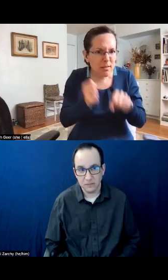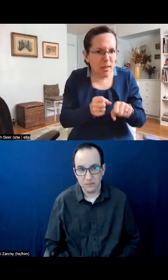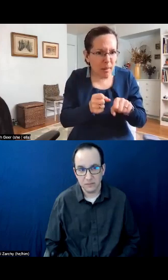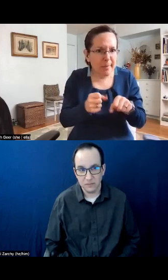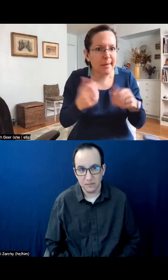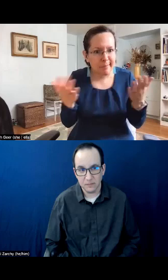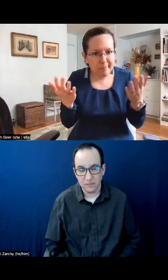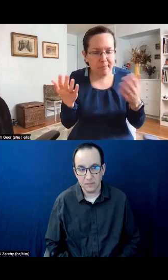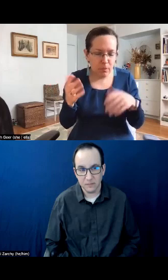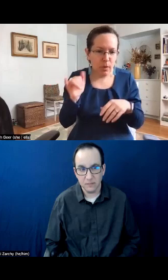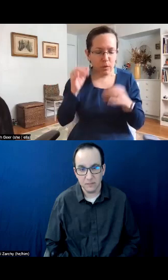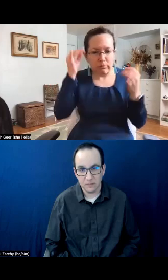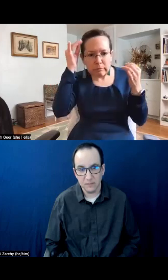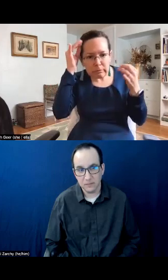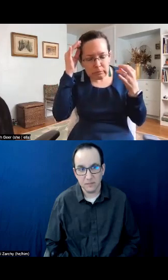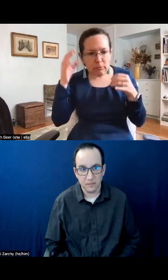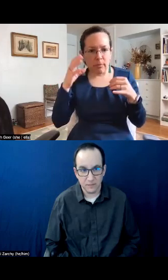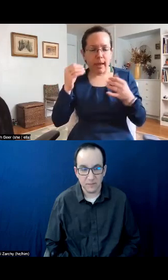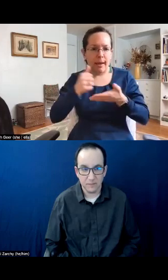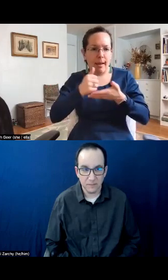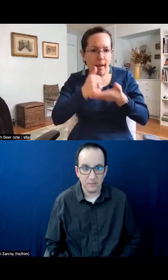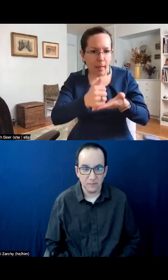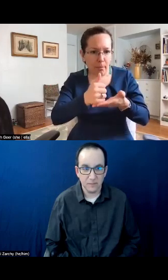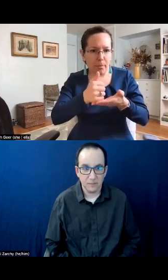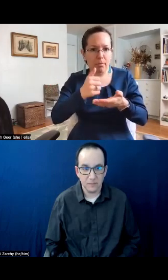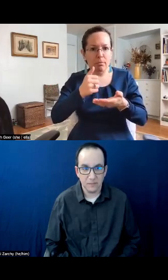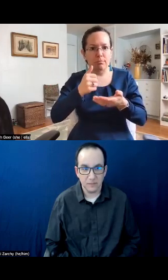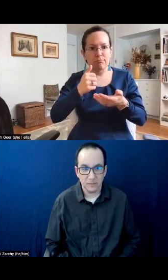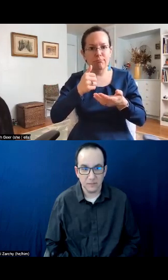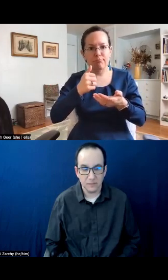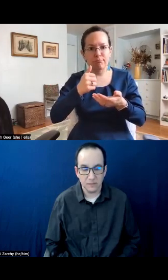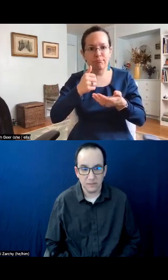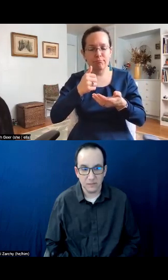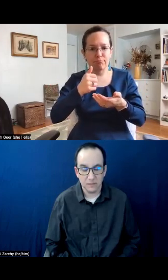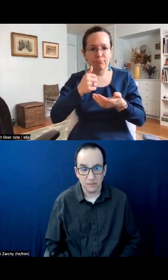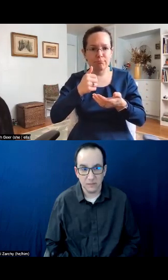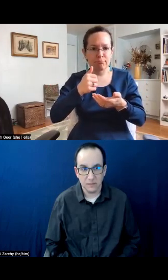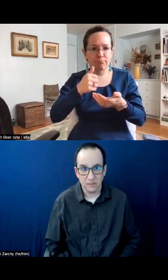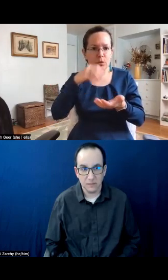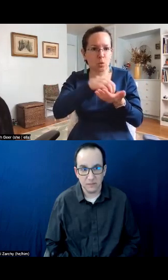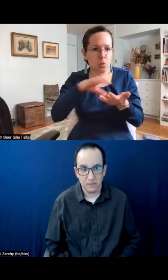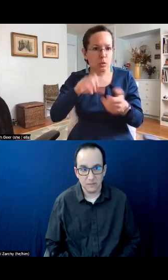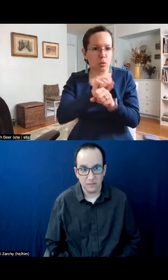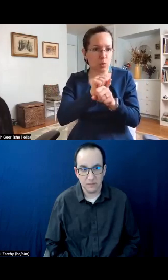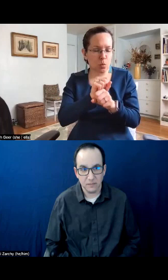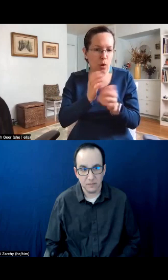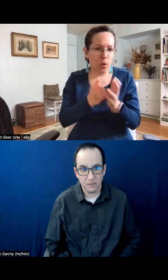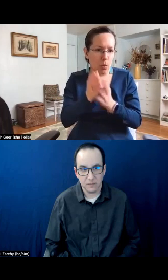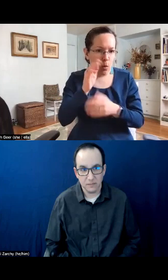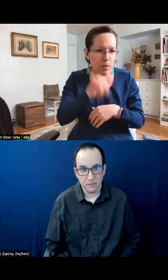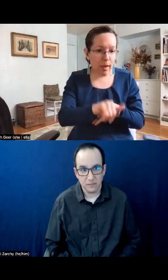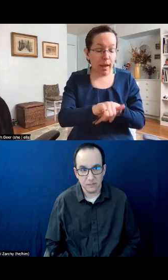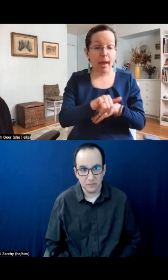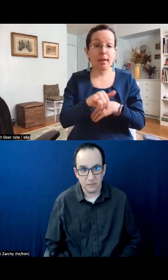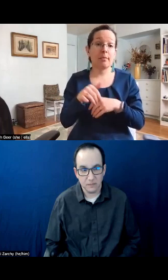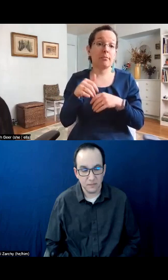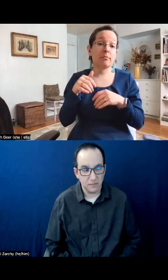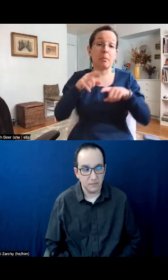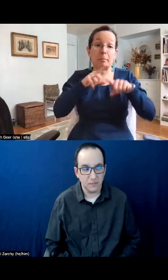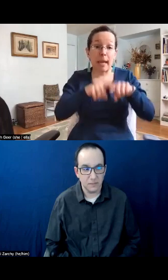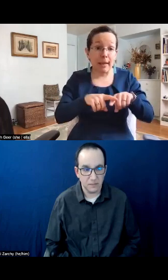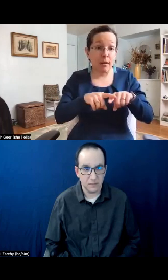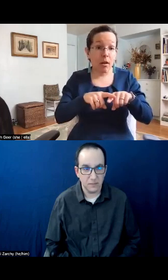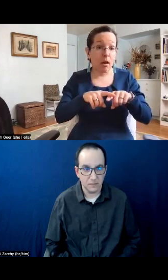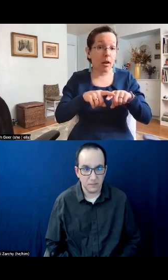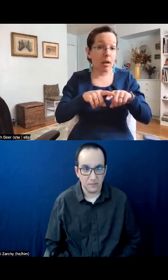dominant hand does and what the non-dominant hand does, and dictate which hand is dominant to begin with. So this is